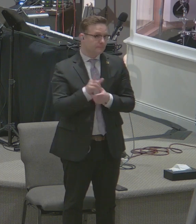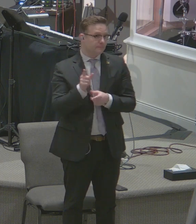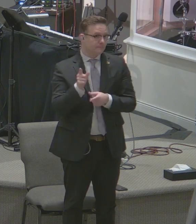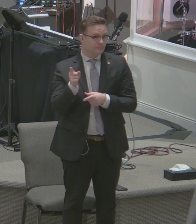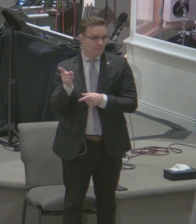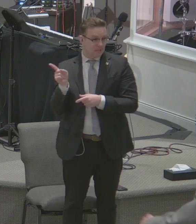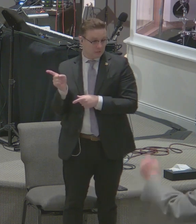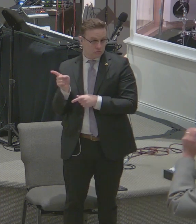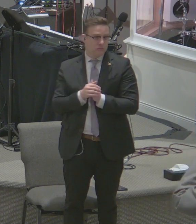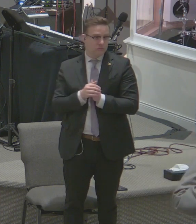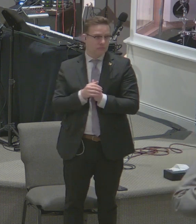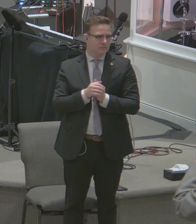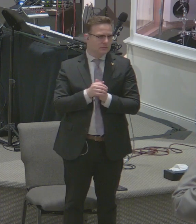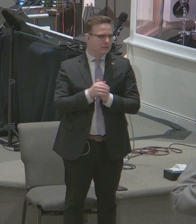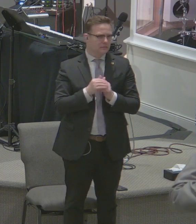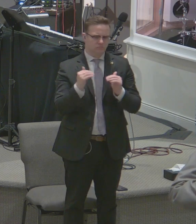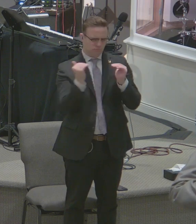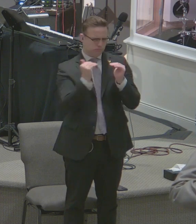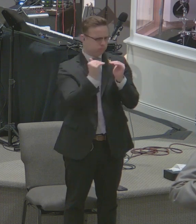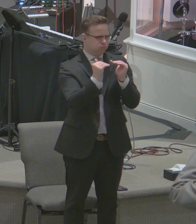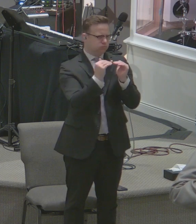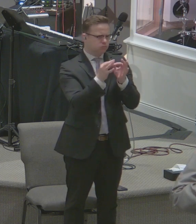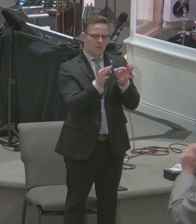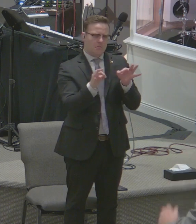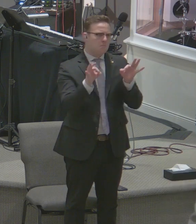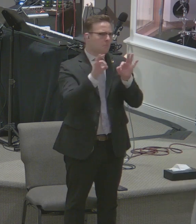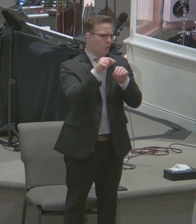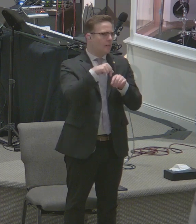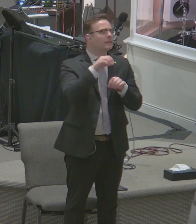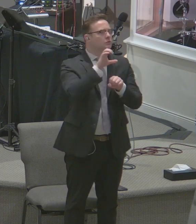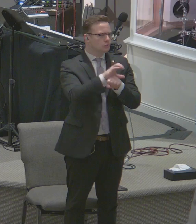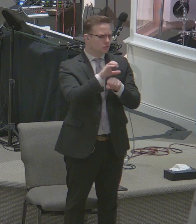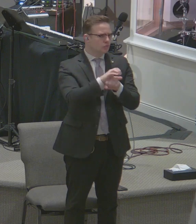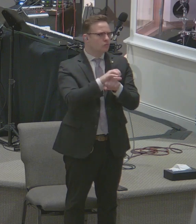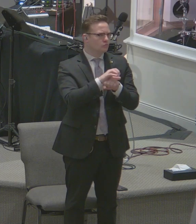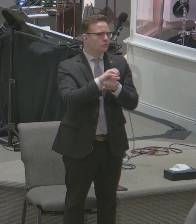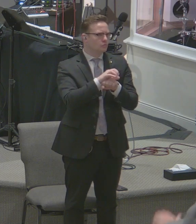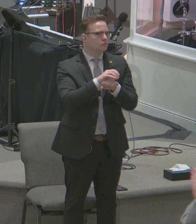She is equally as important to this church.